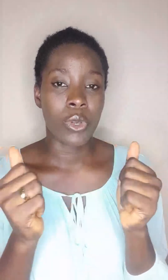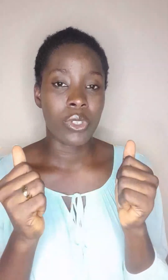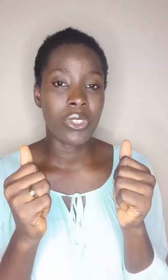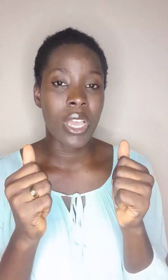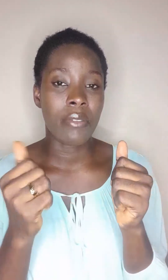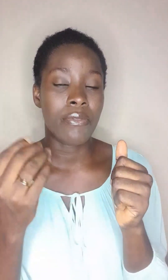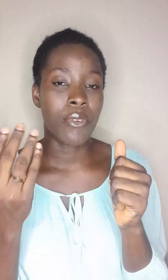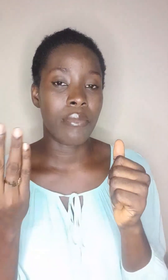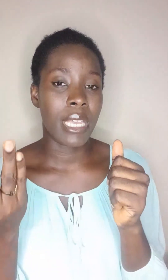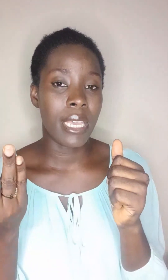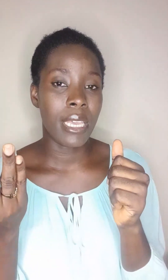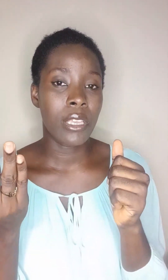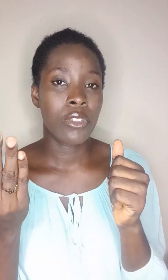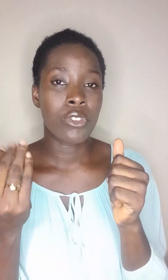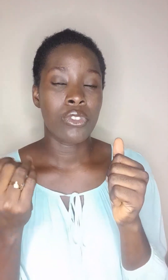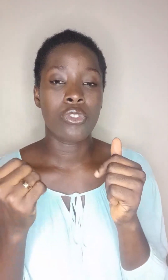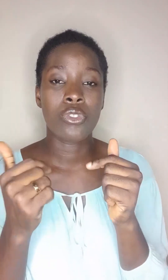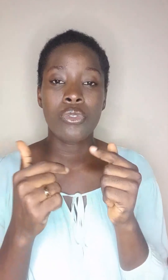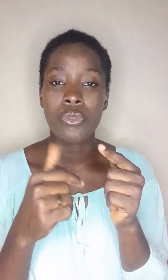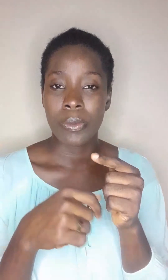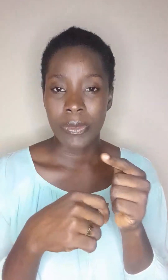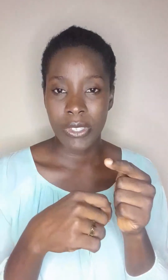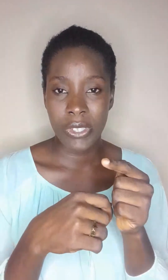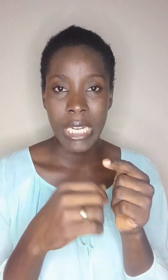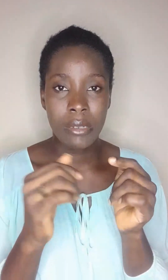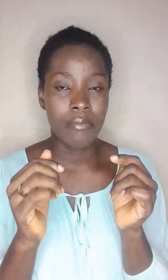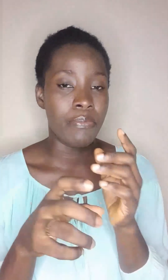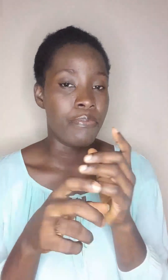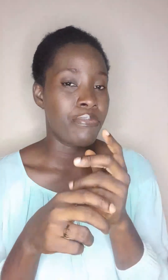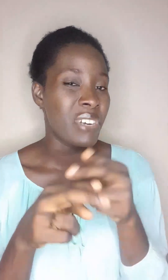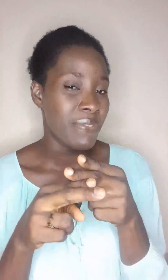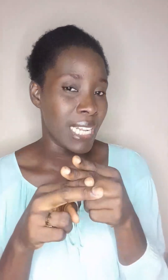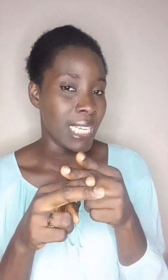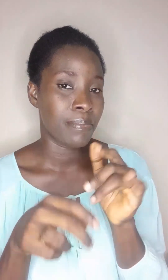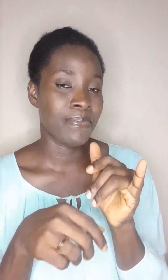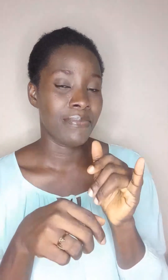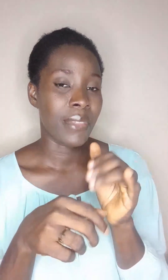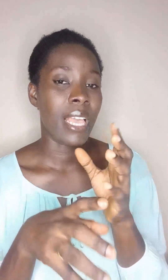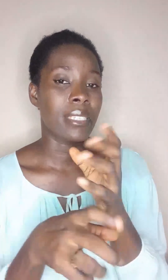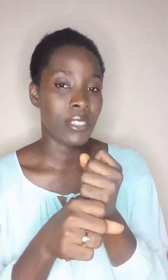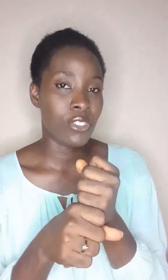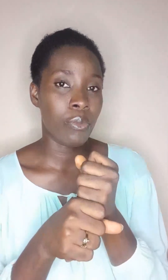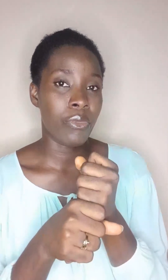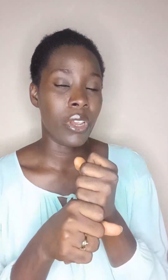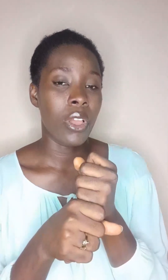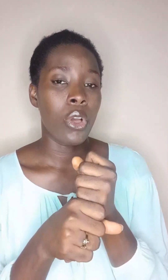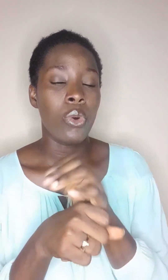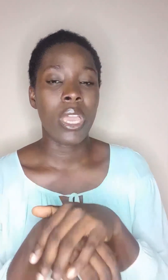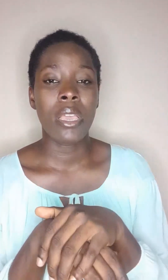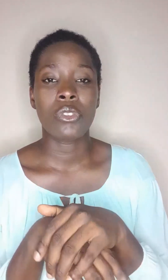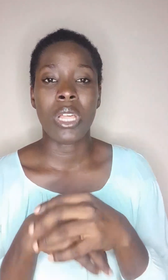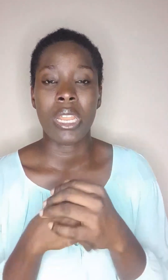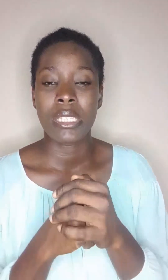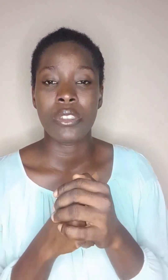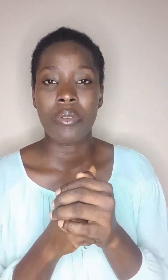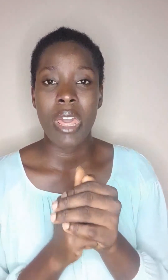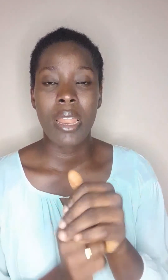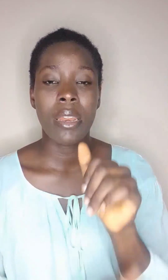sign from E to Z briefly. Yes, in summary. Okay, so now let's do that.